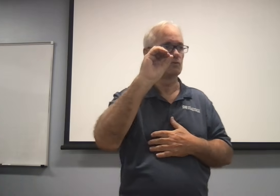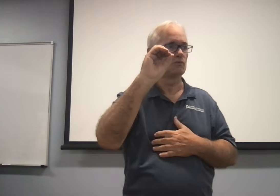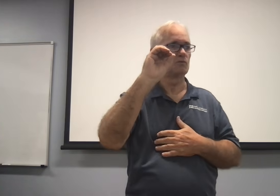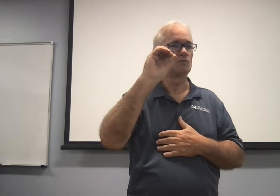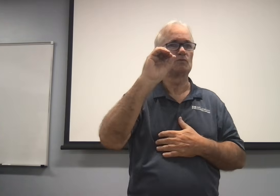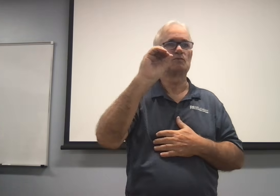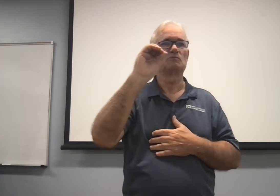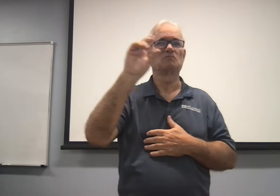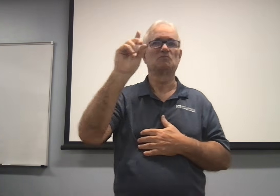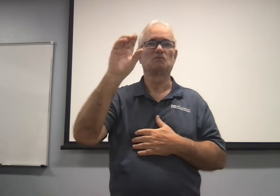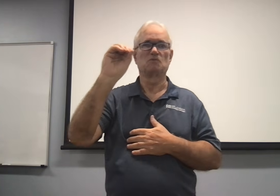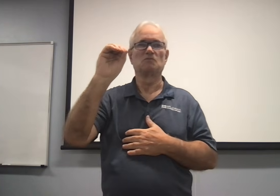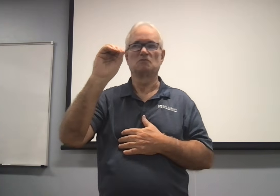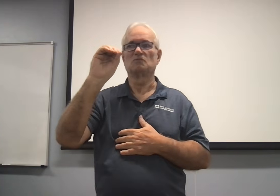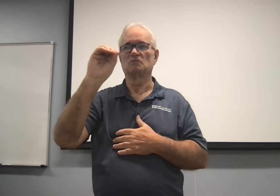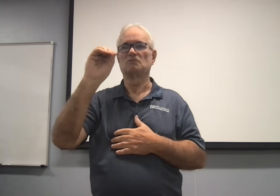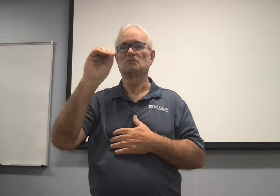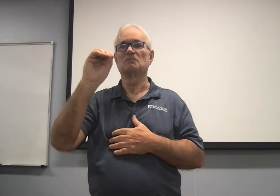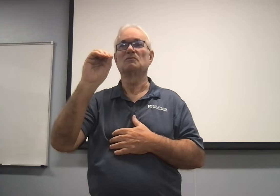Do, D-O.